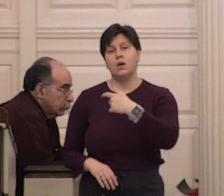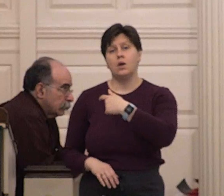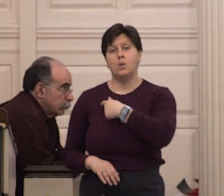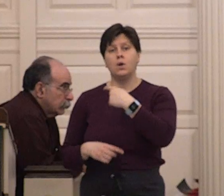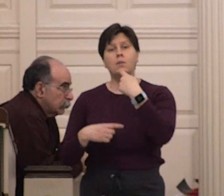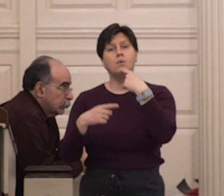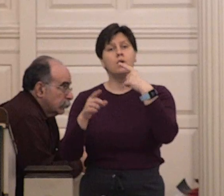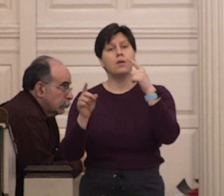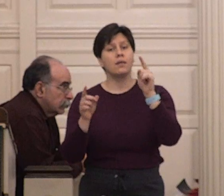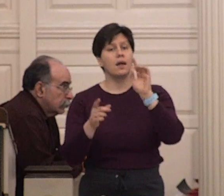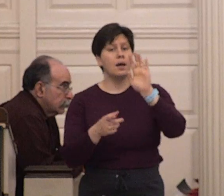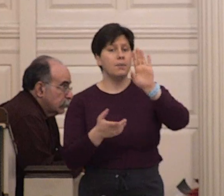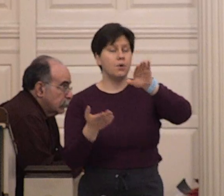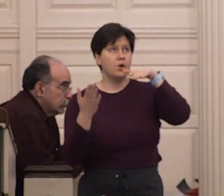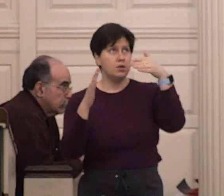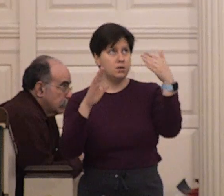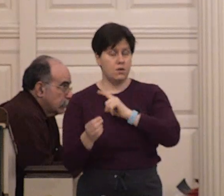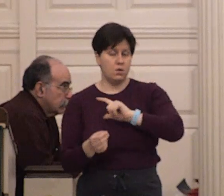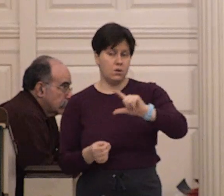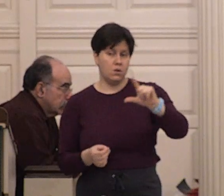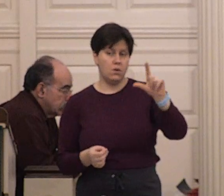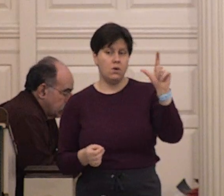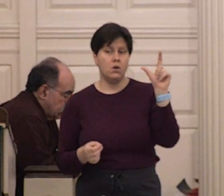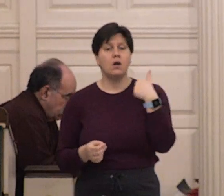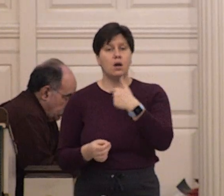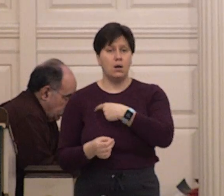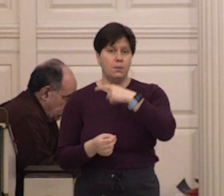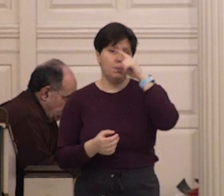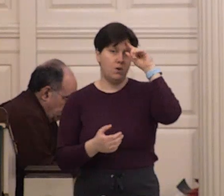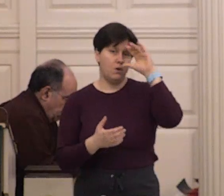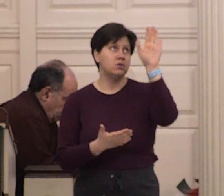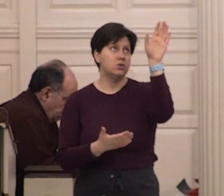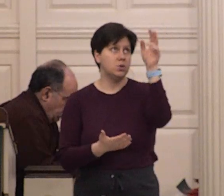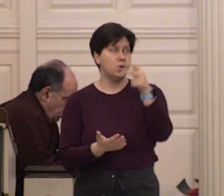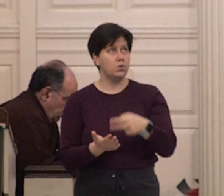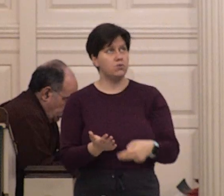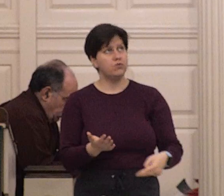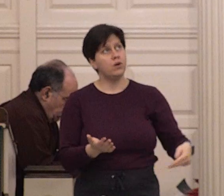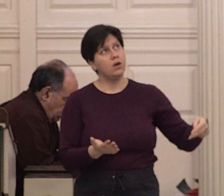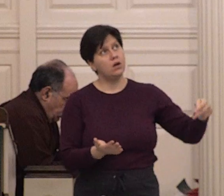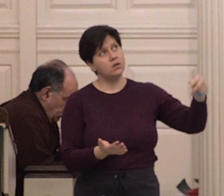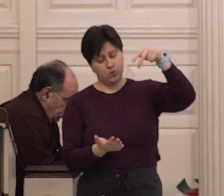your death, O Lord, and profess your